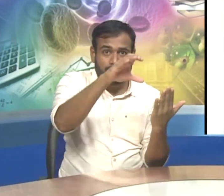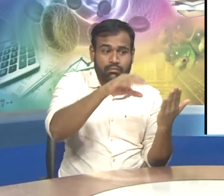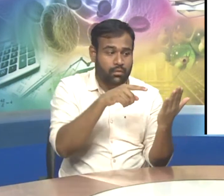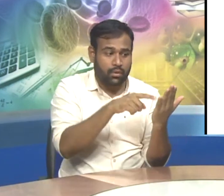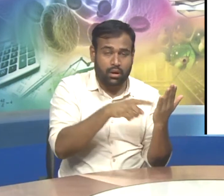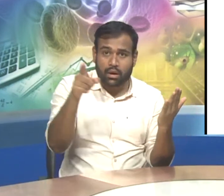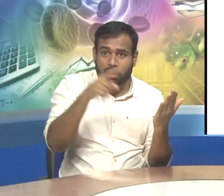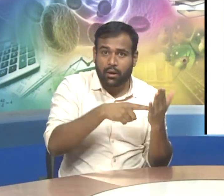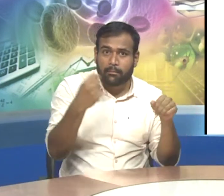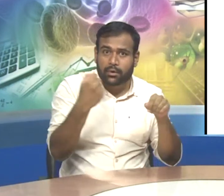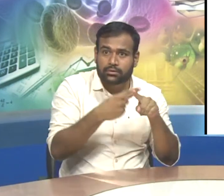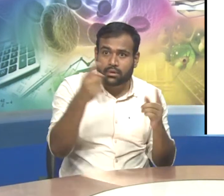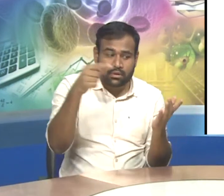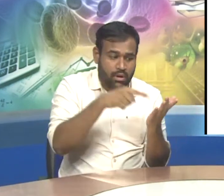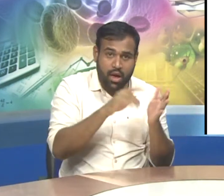the voters list.